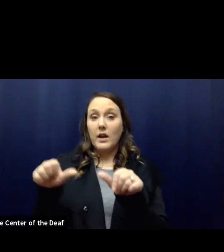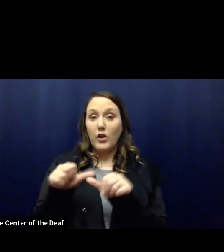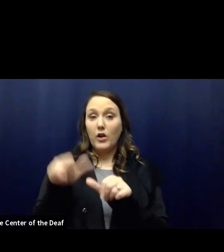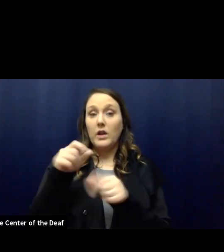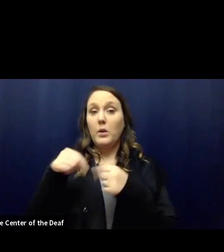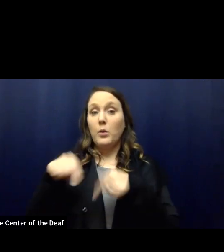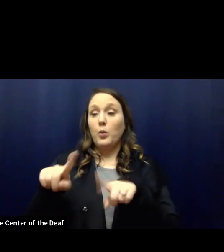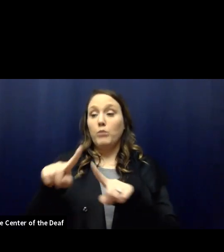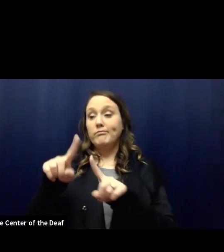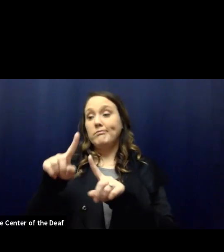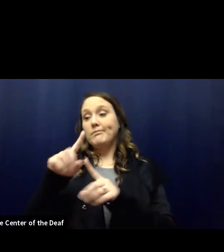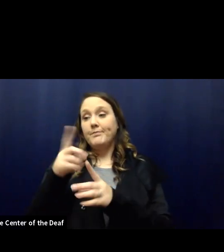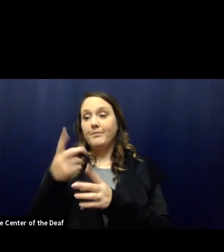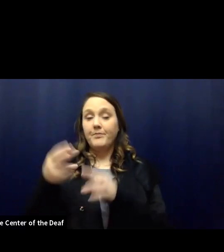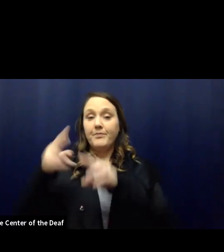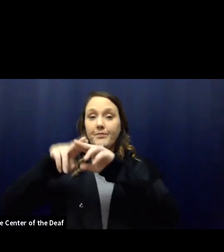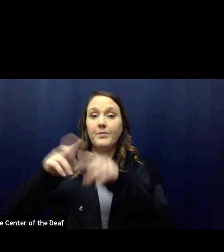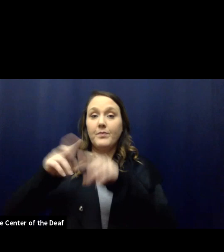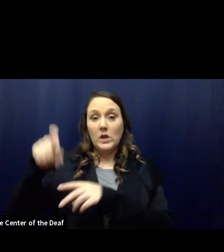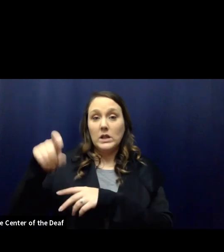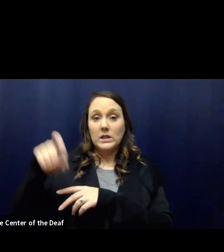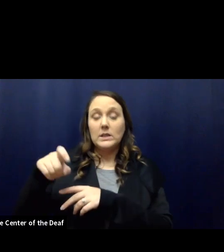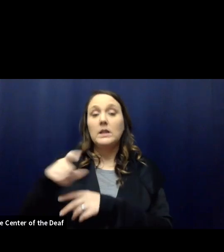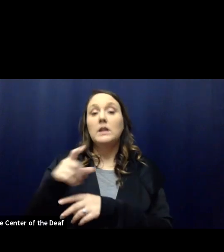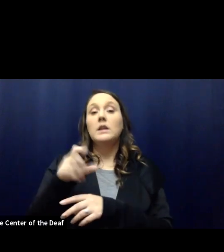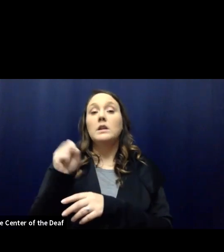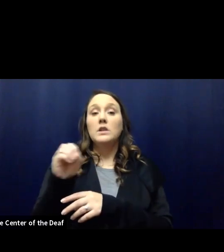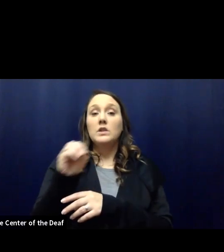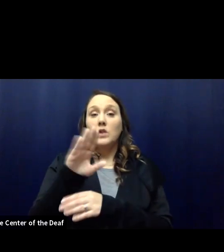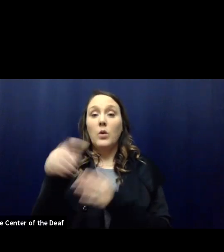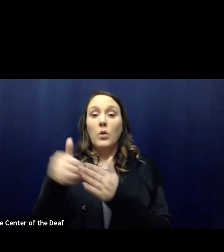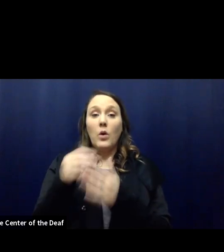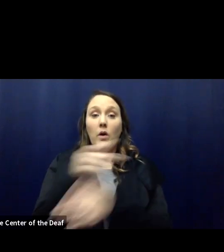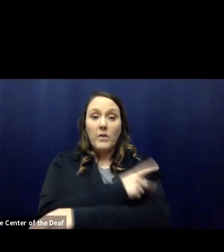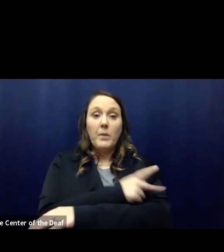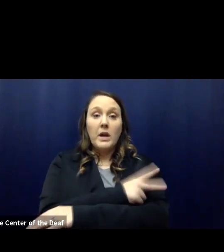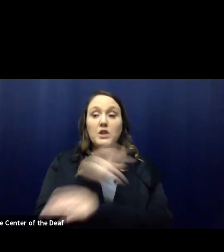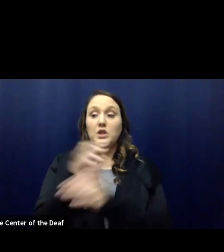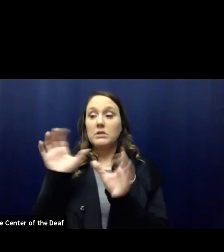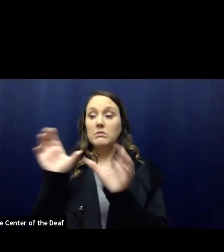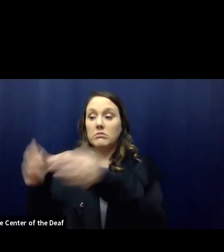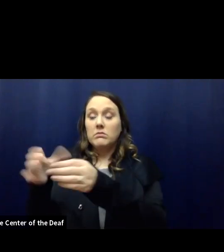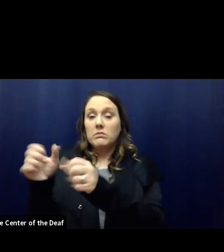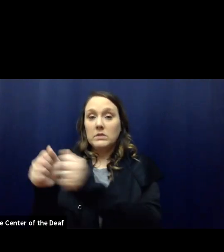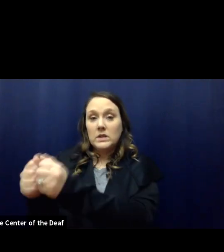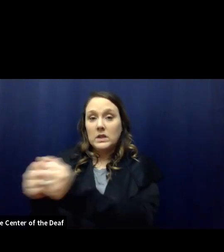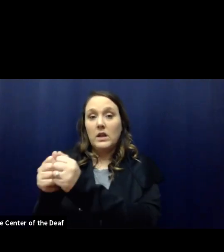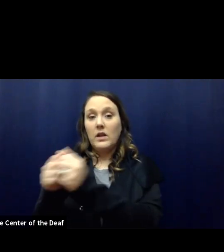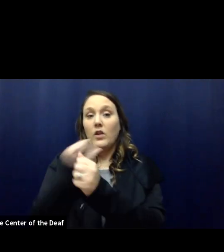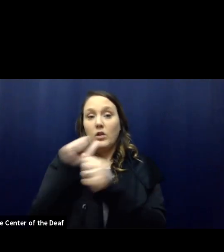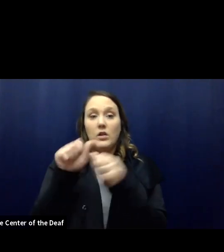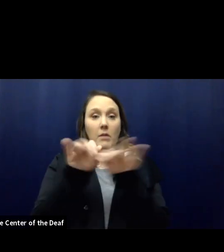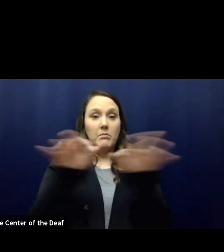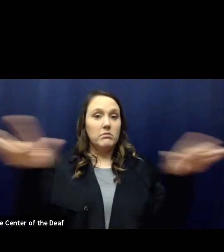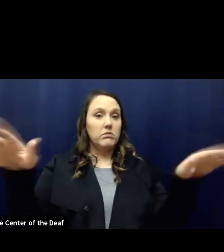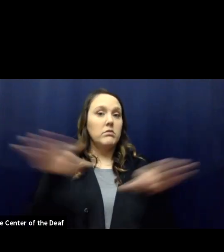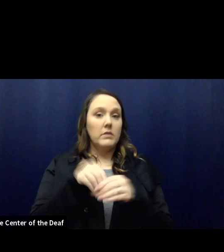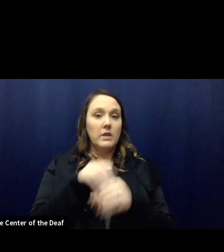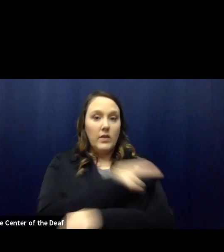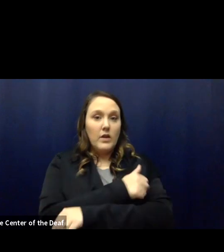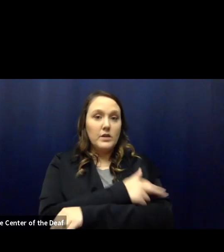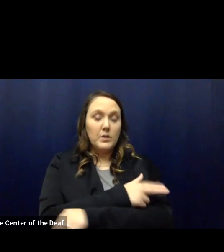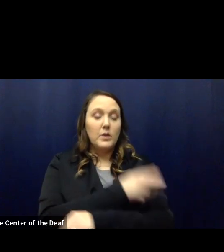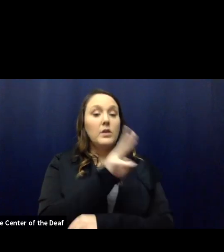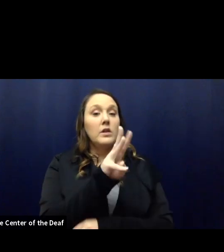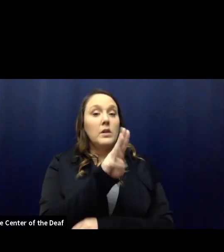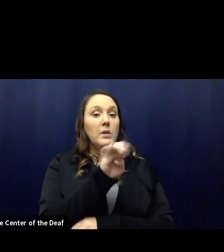increases to continue to co-locate those patients and not have them spread throughout the hospital. Another question from